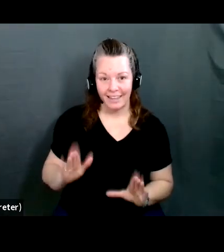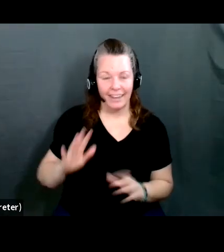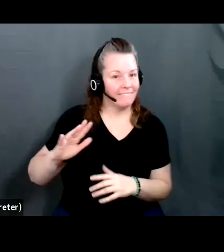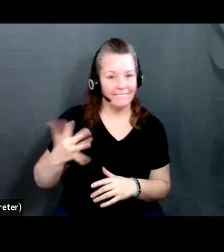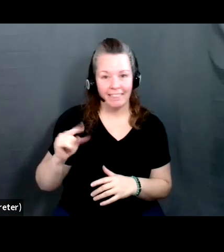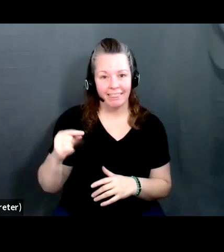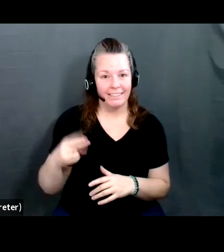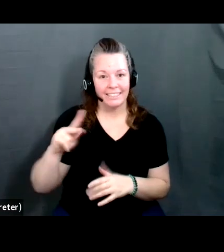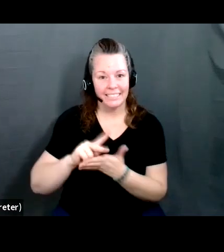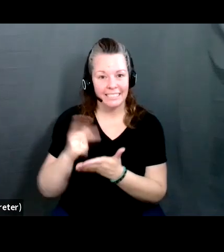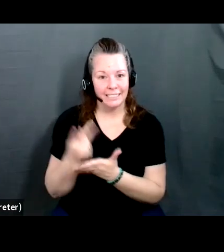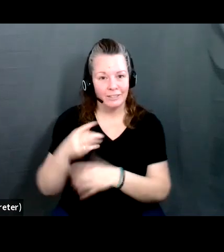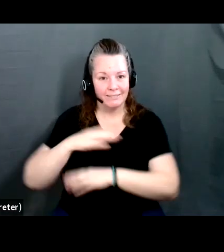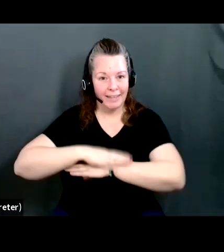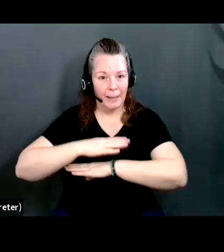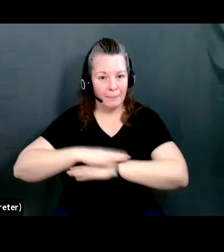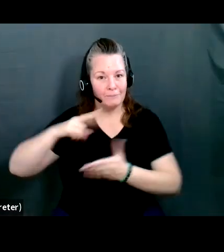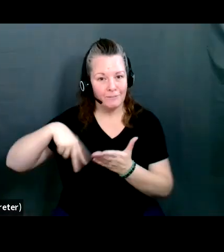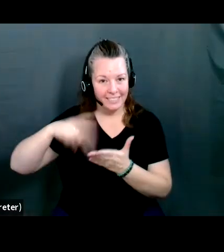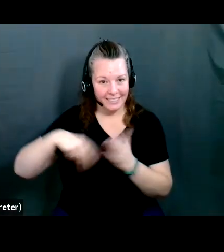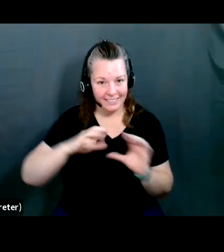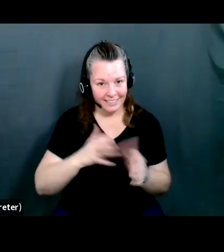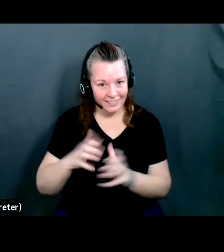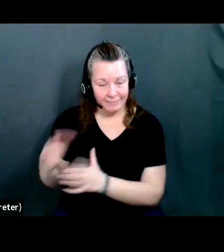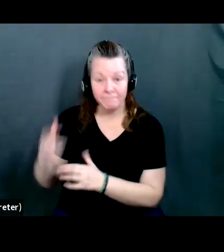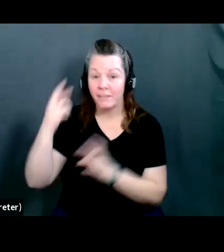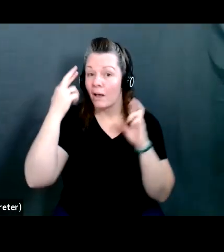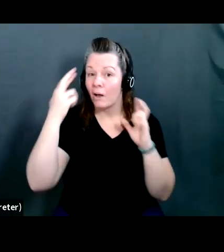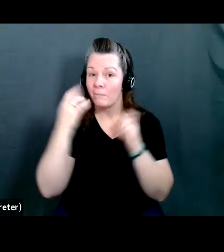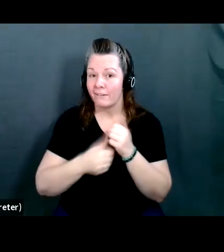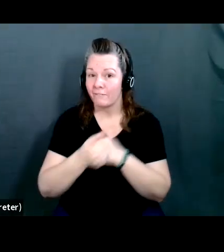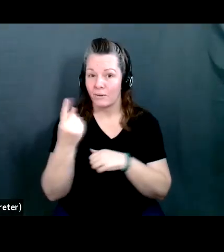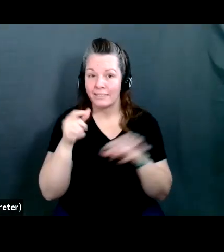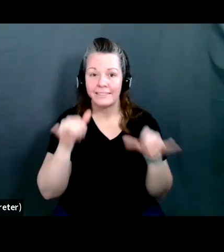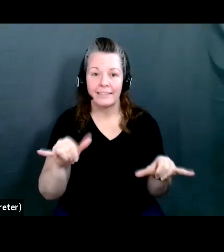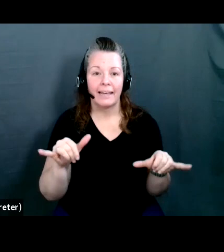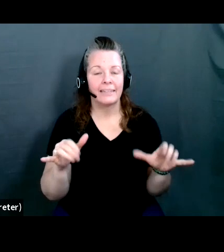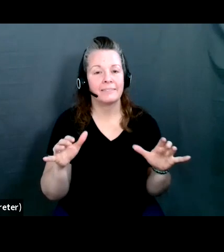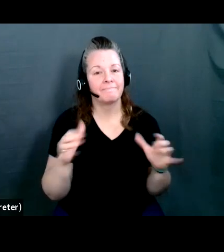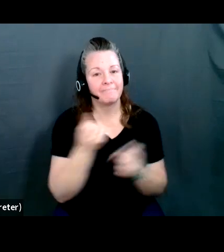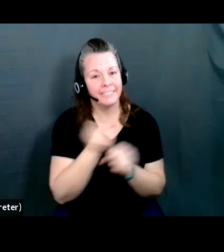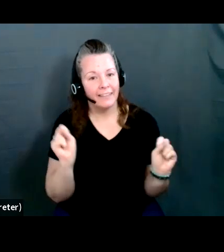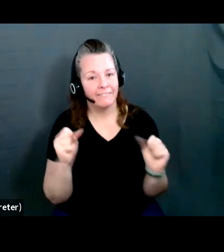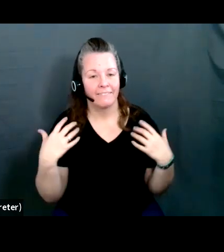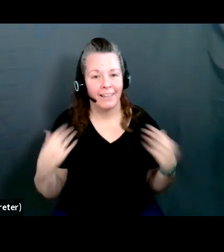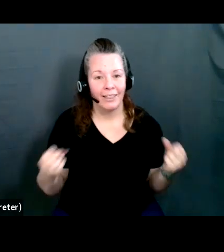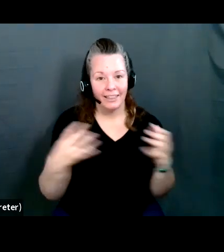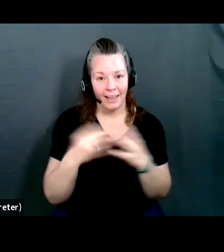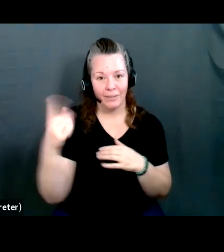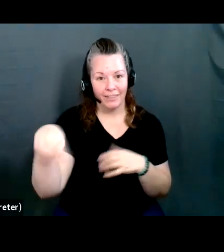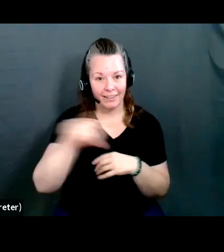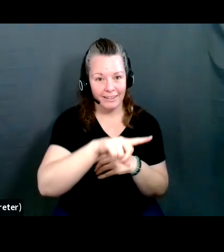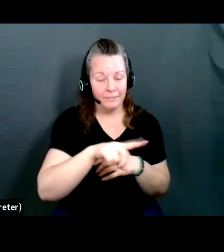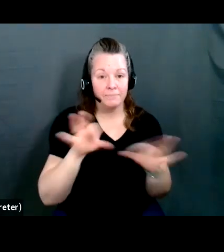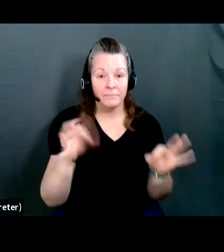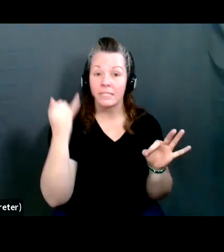Kitchen Table Reading Series. I hope that everyone is staying safe and healthy out there. If